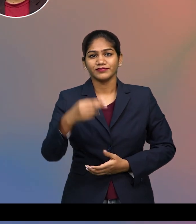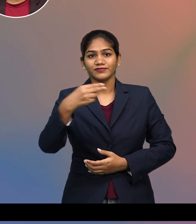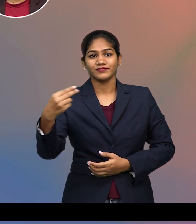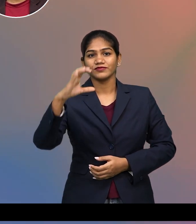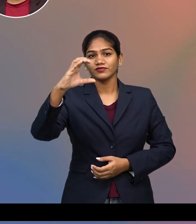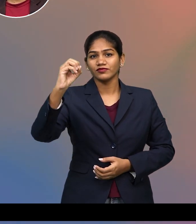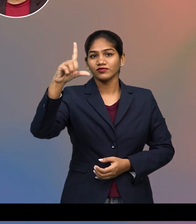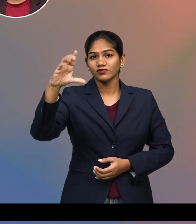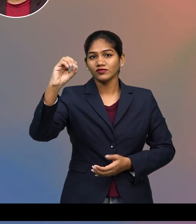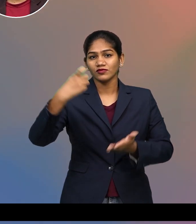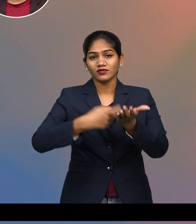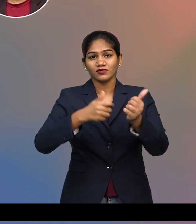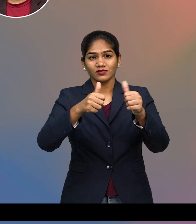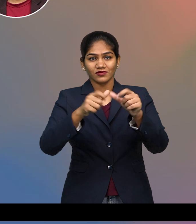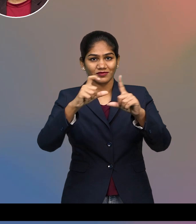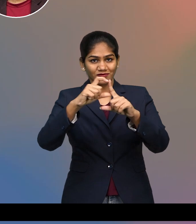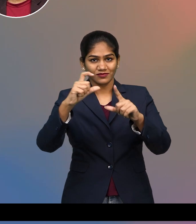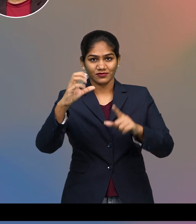Colorado?